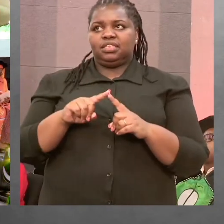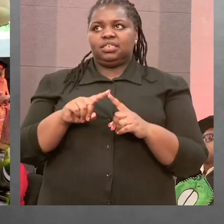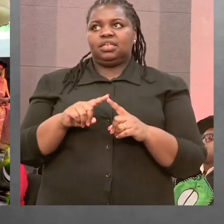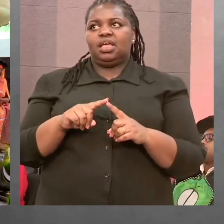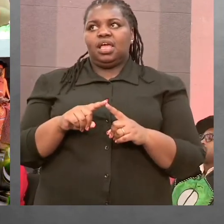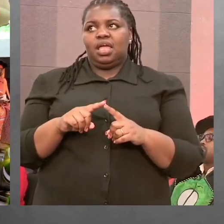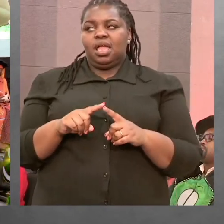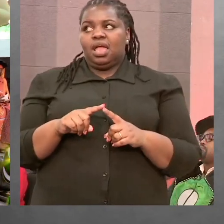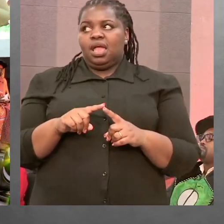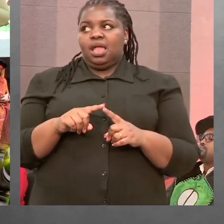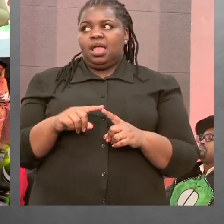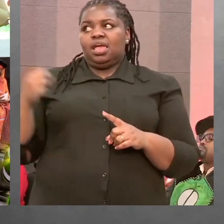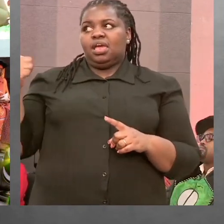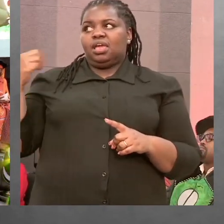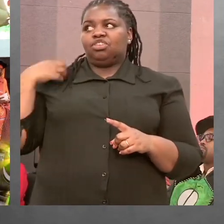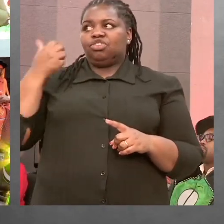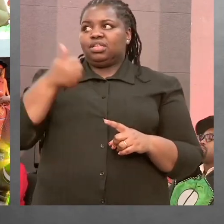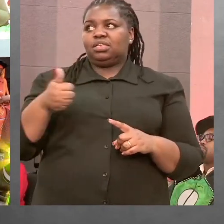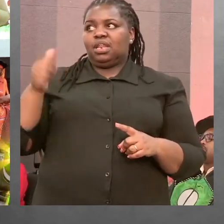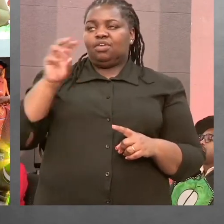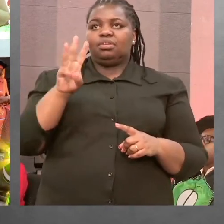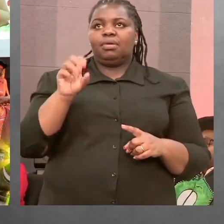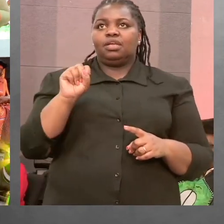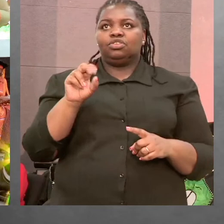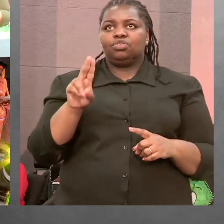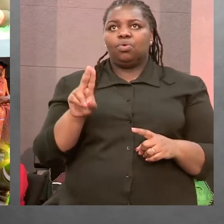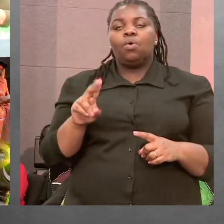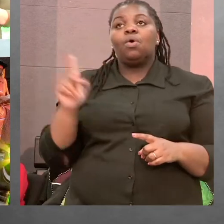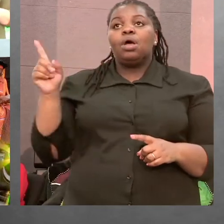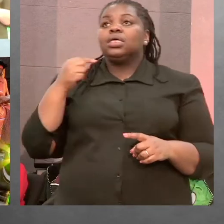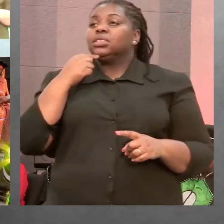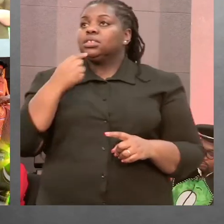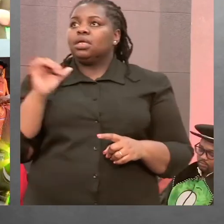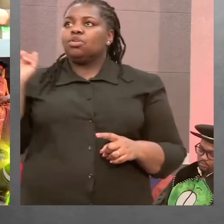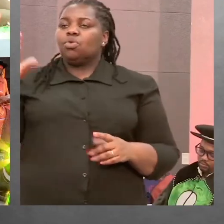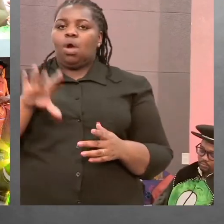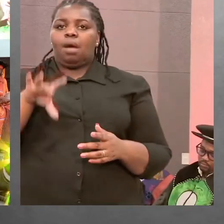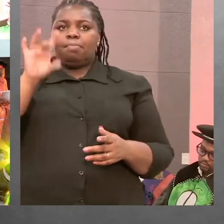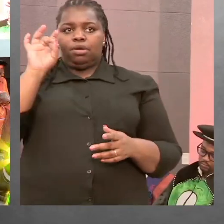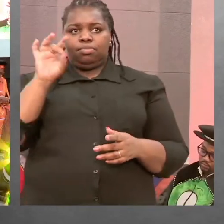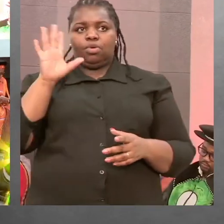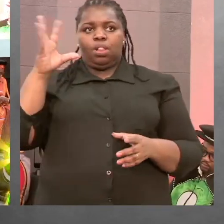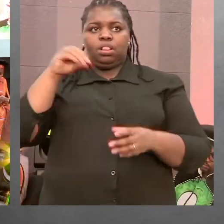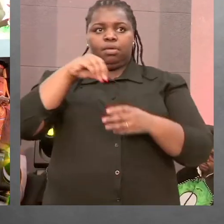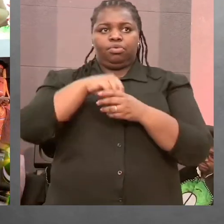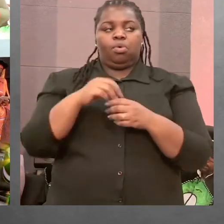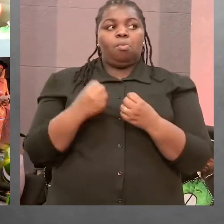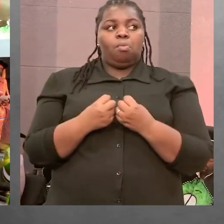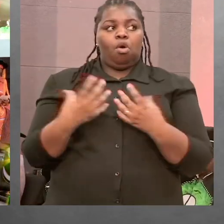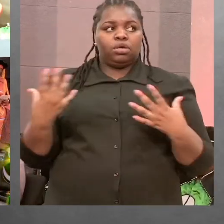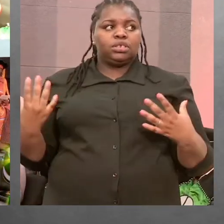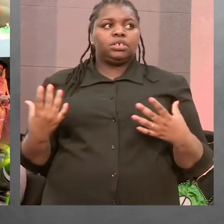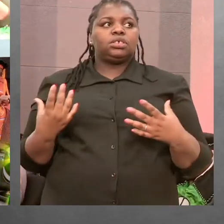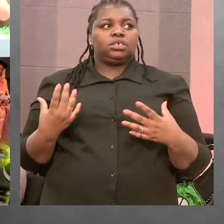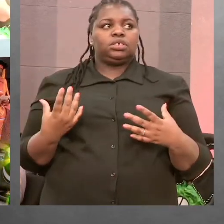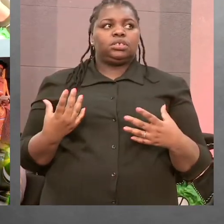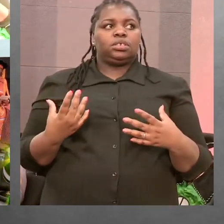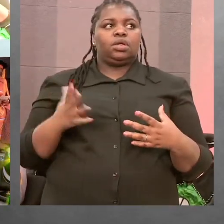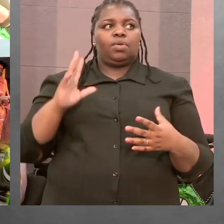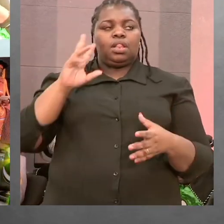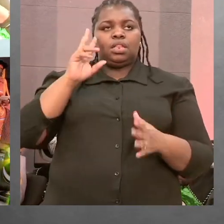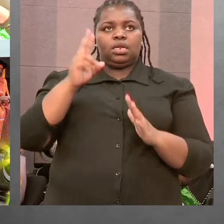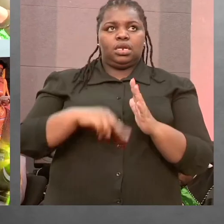Walter Sisulu University. Council trusts that your appointment will contribute immensely and lead